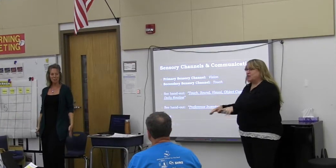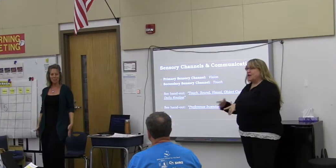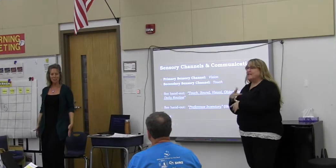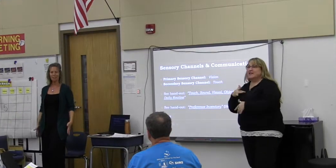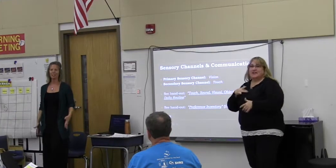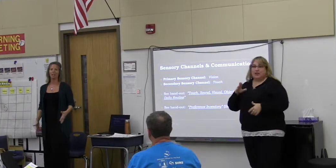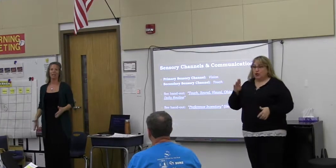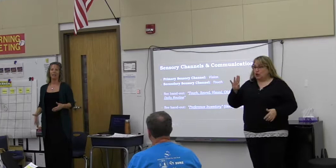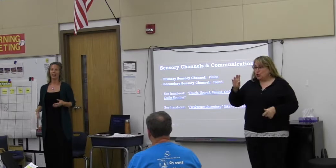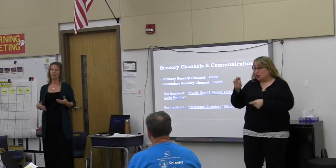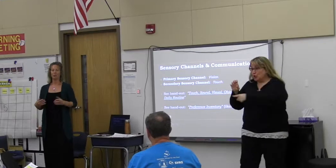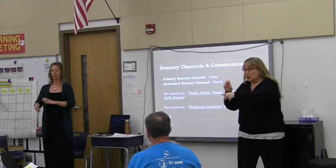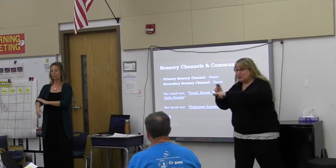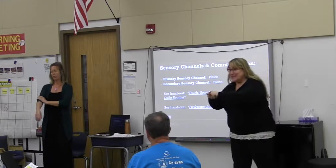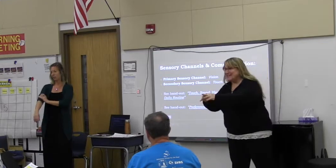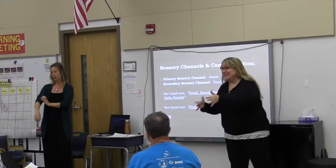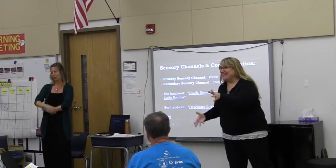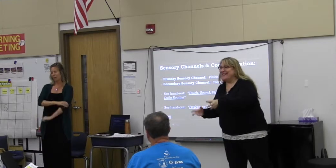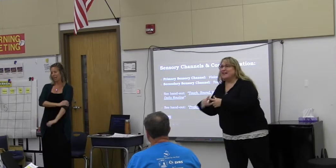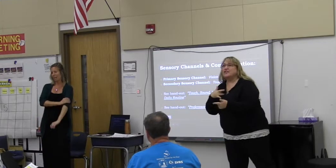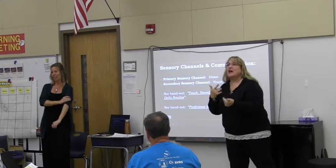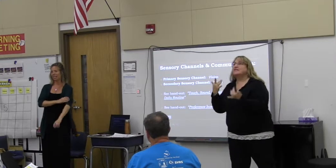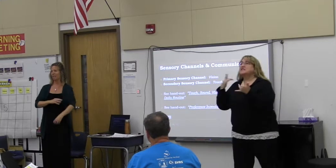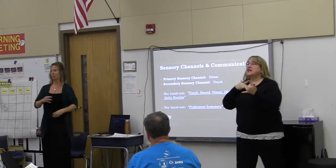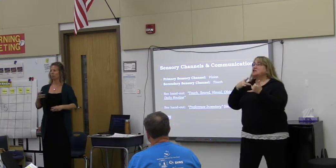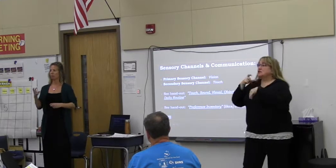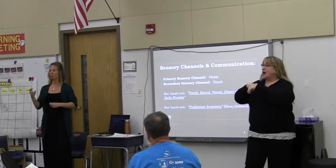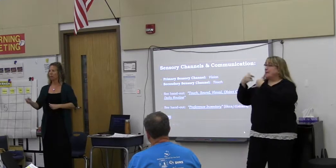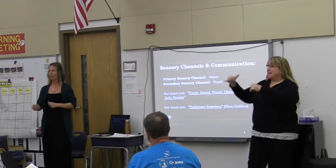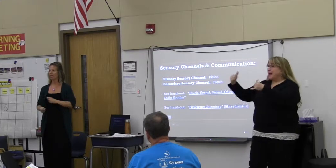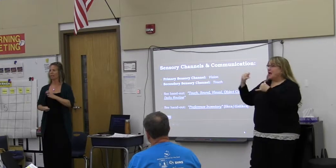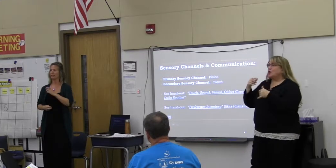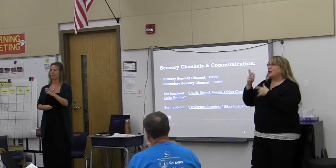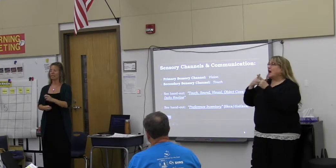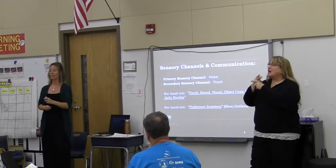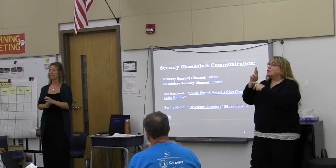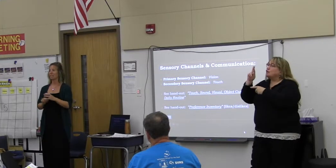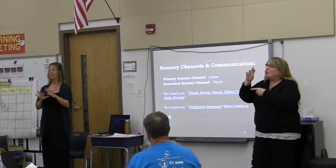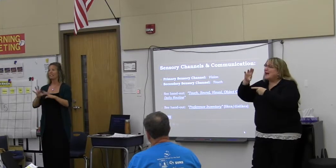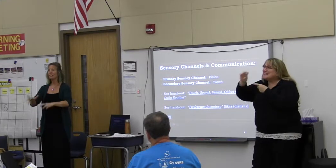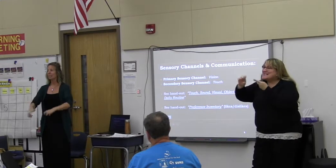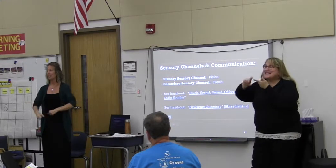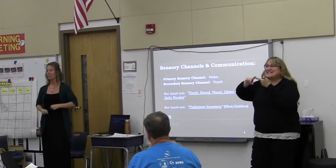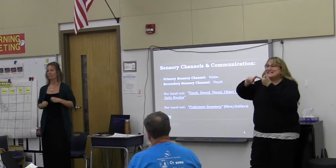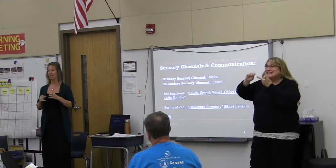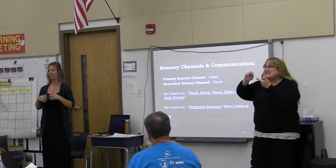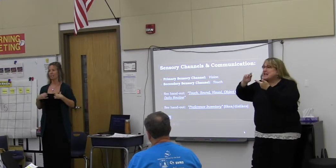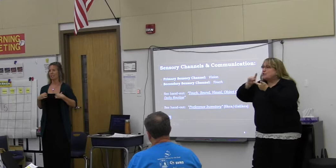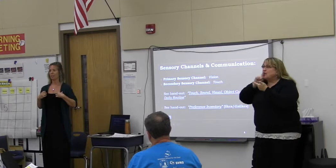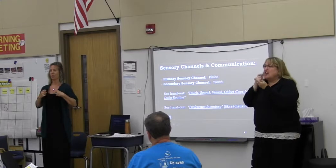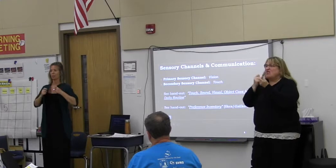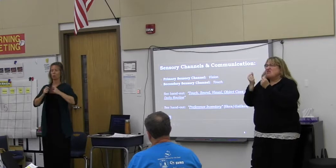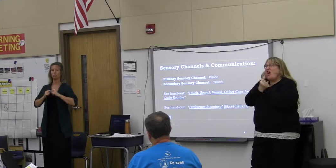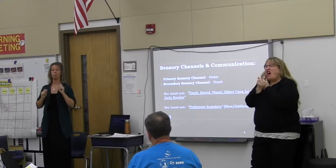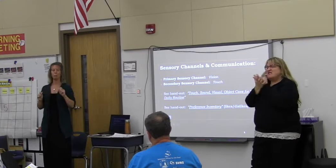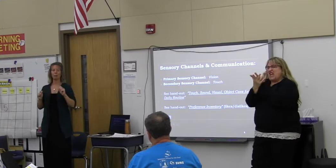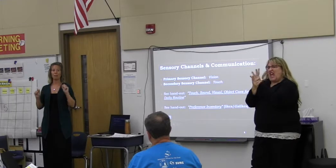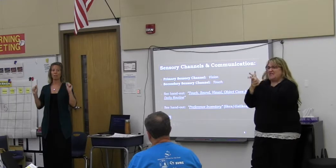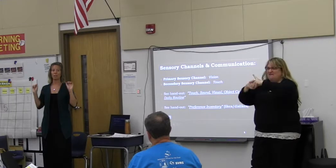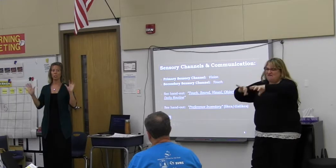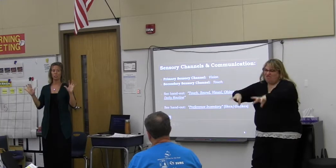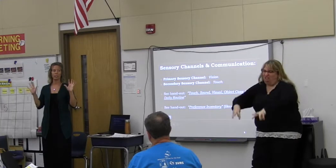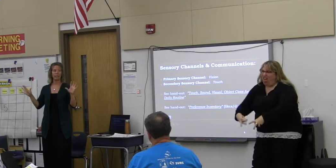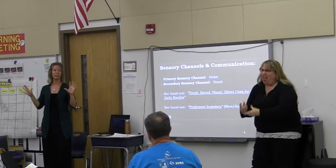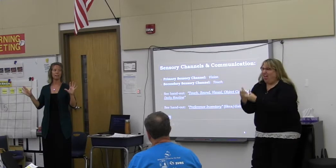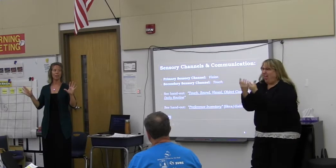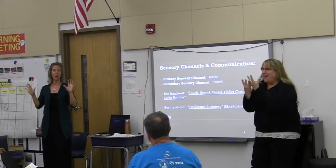of the cube seat. If you're doing sensory play, any type of rice and sand, he loves to get his hands in there. So just be mindful